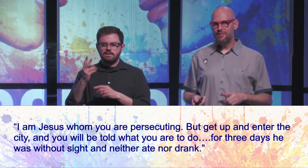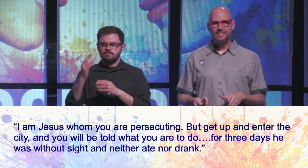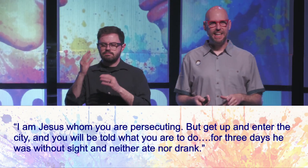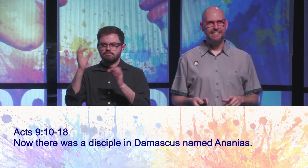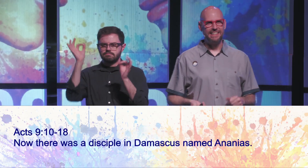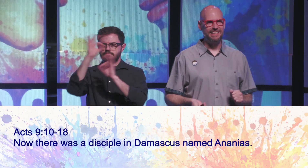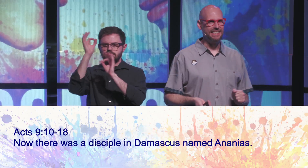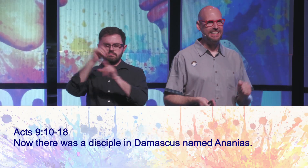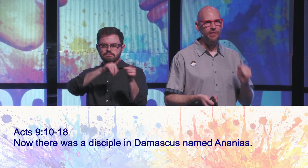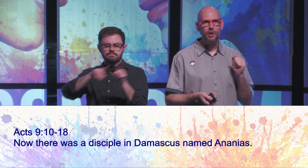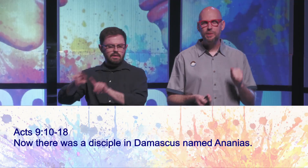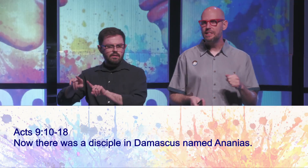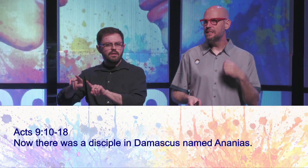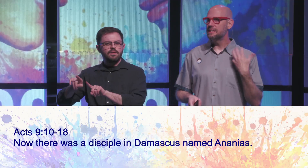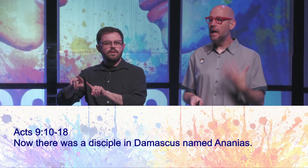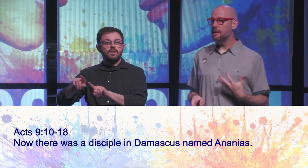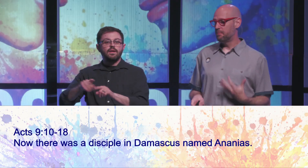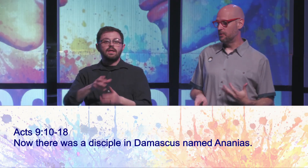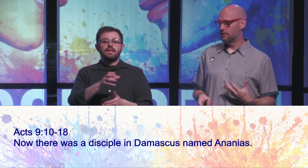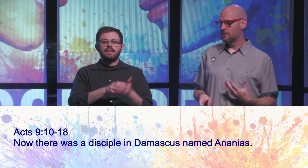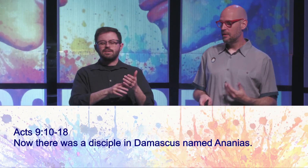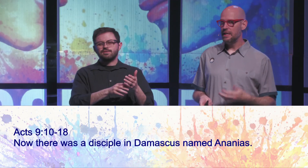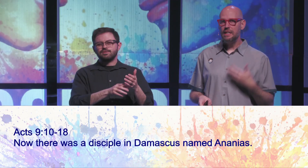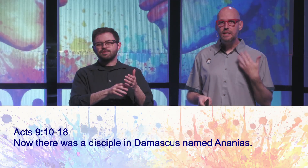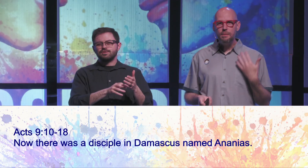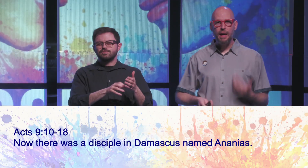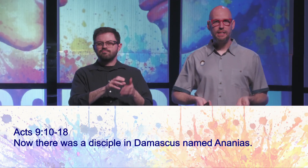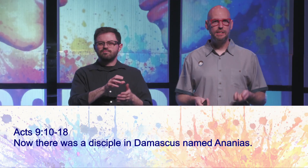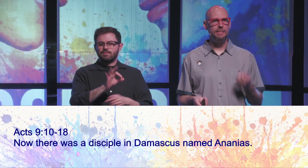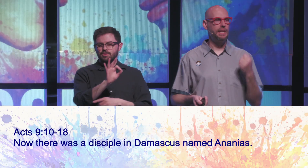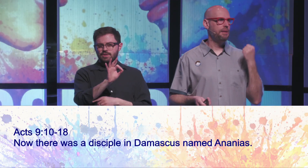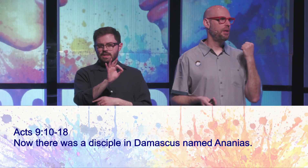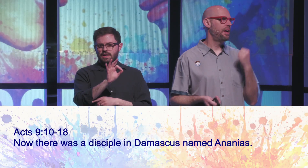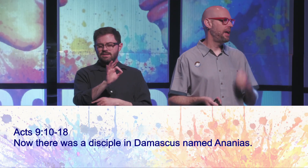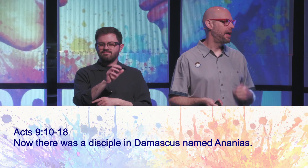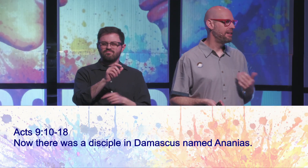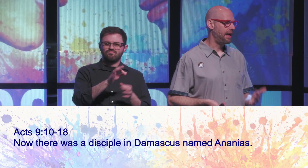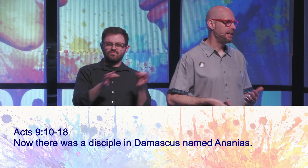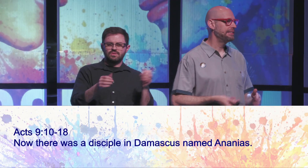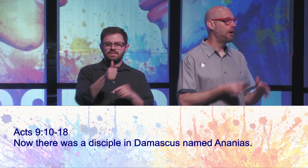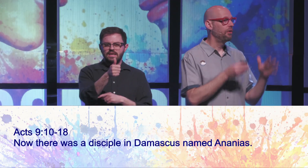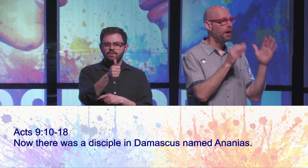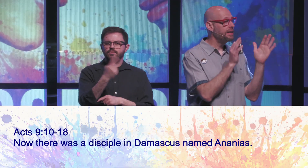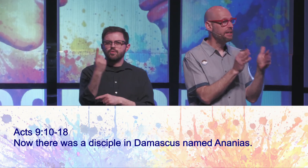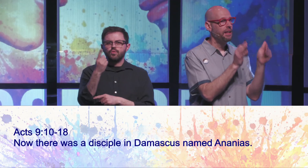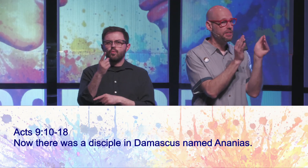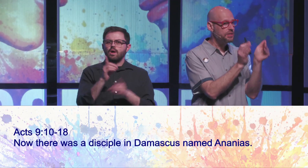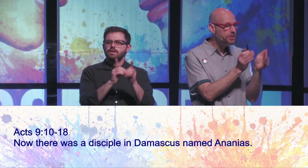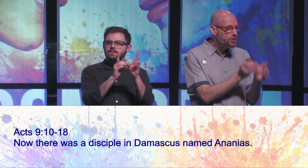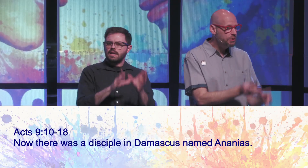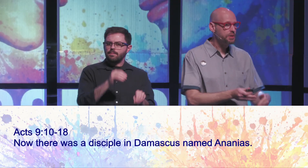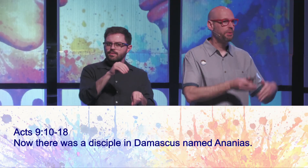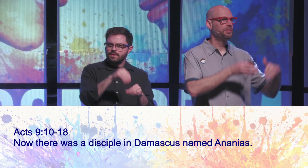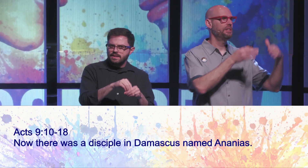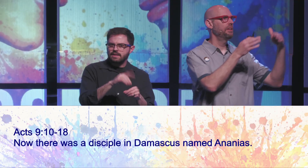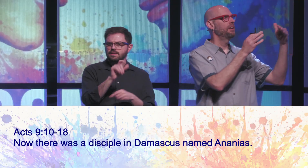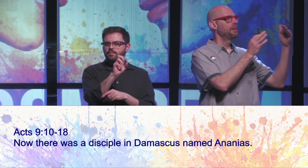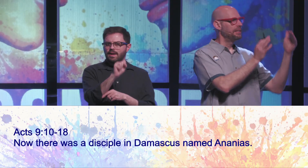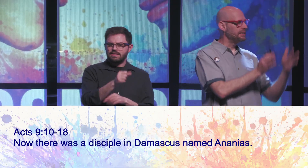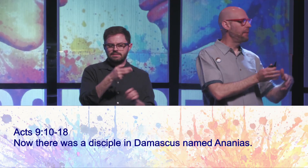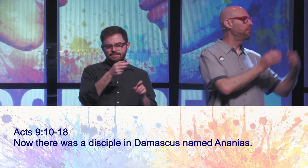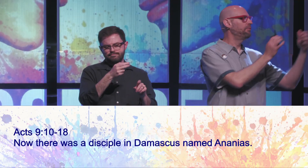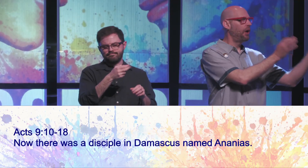chapter 9, verse 10 says this. Now there was a disciple in Damascus named Ananias. Now, again, this is a Jewish